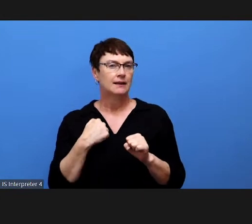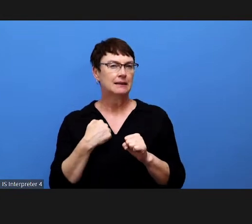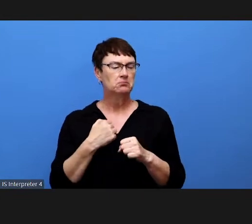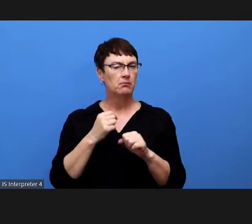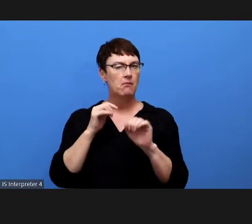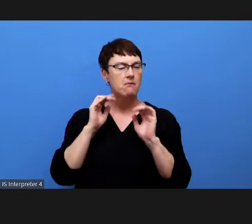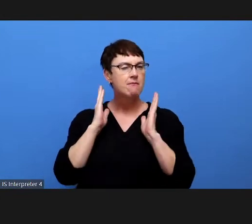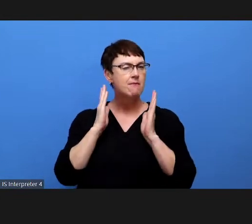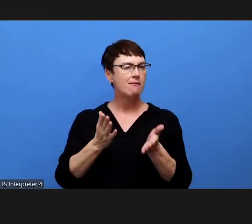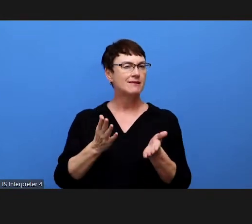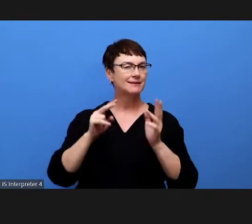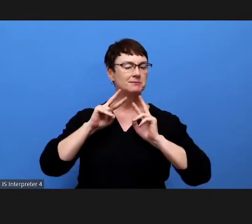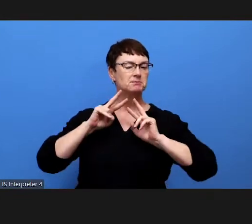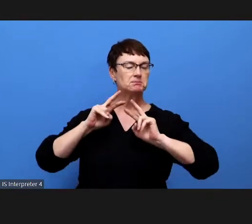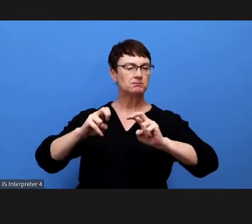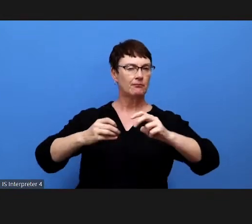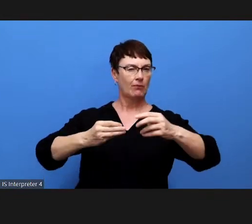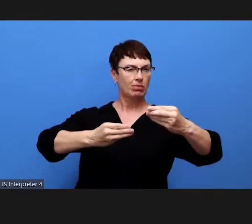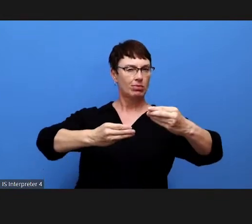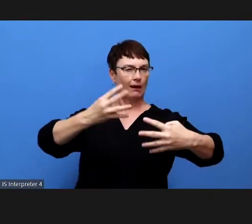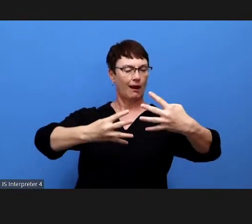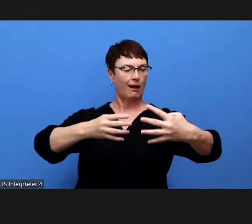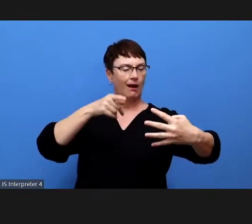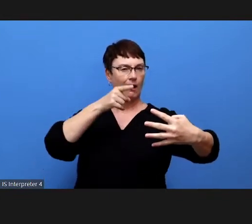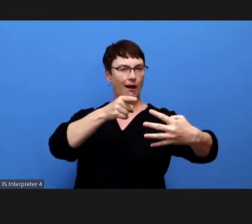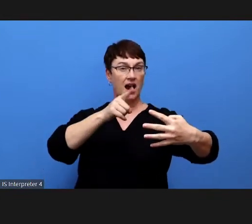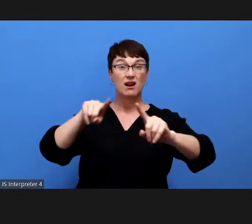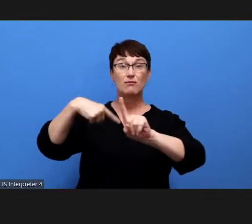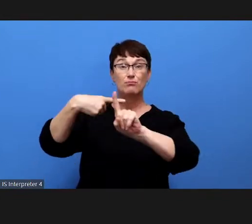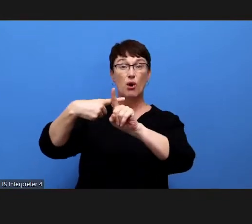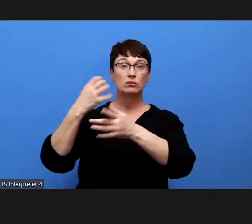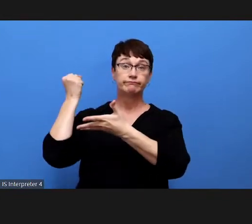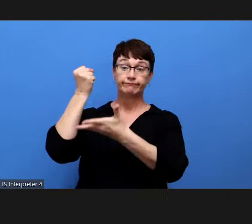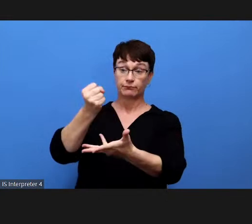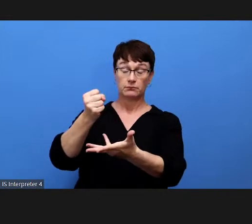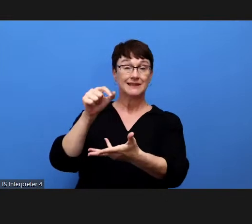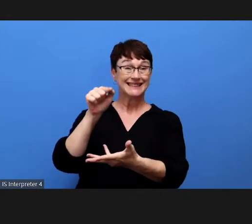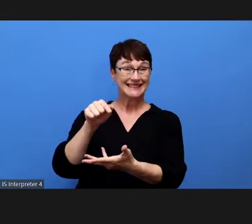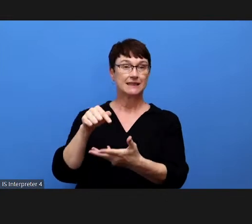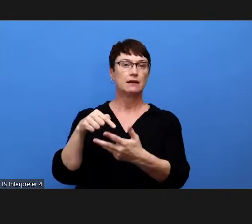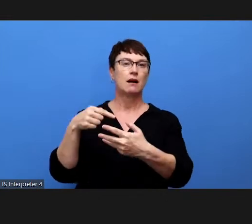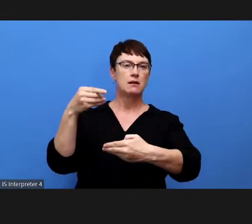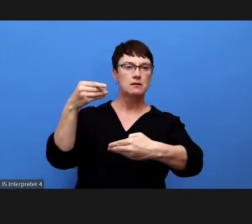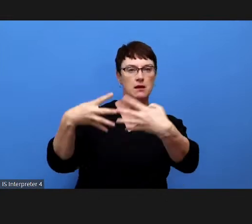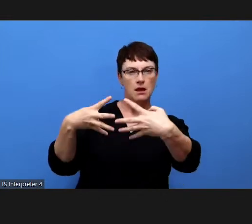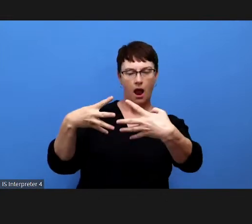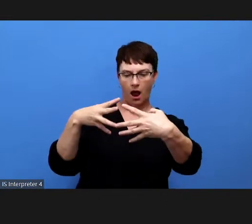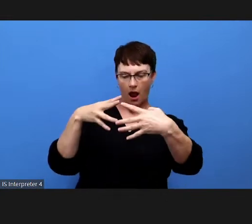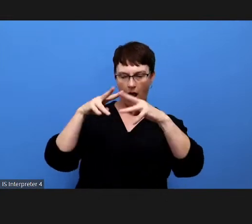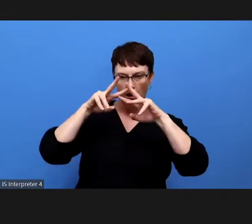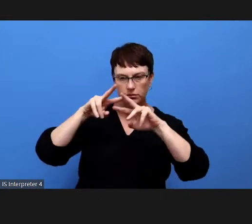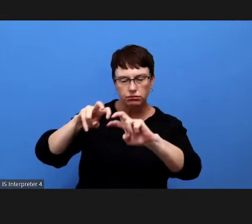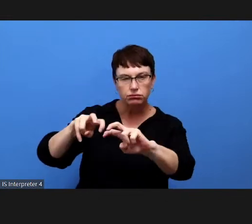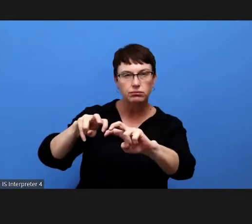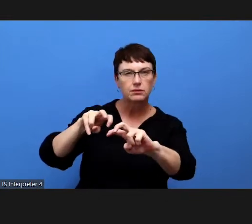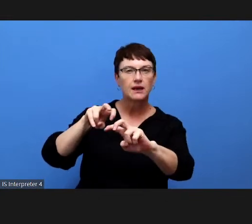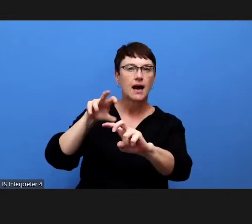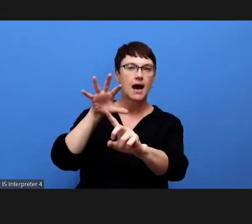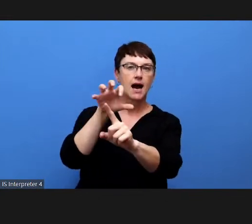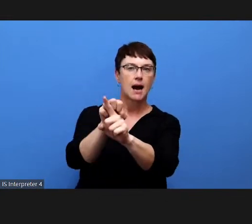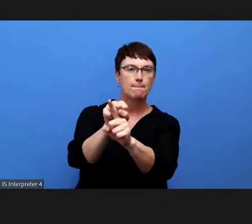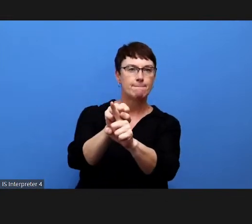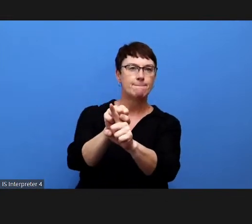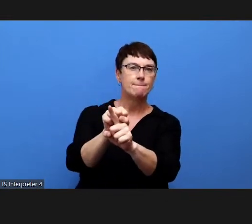statistical systems, you know, to be able to demonstrate that this is our potential, this is where we are as Africa, and we